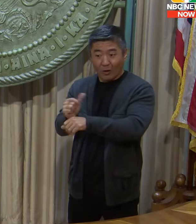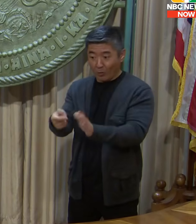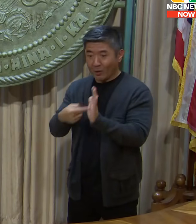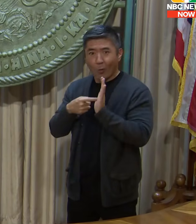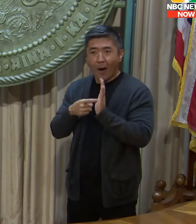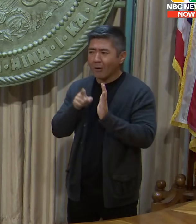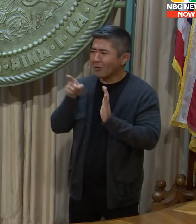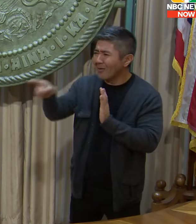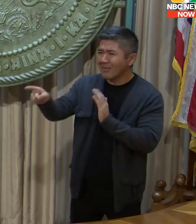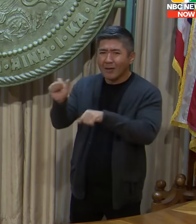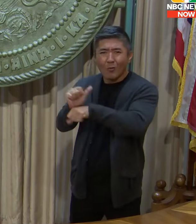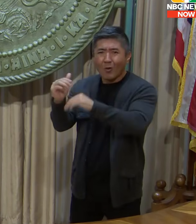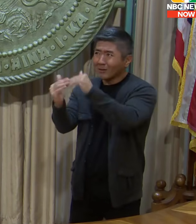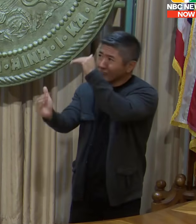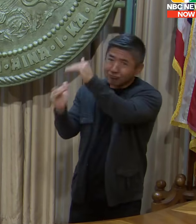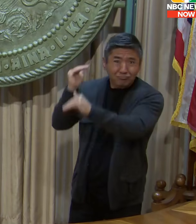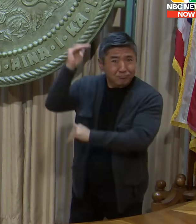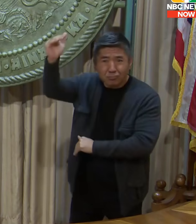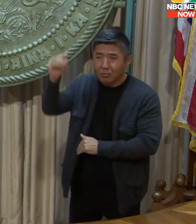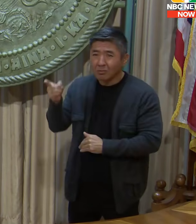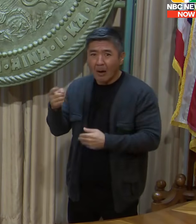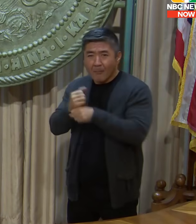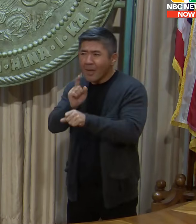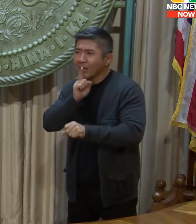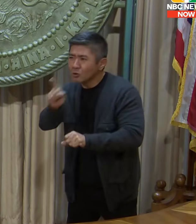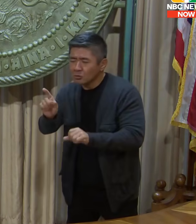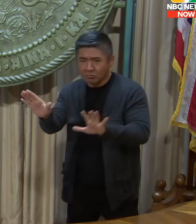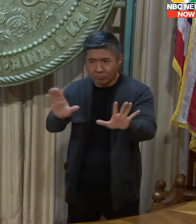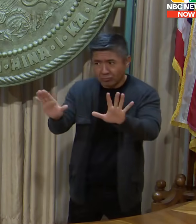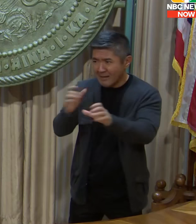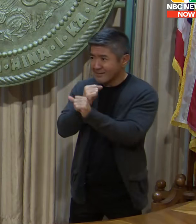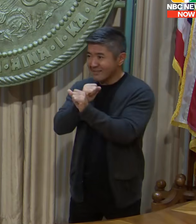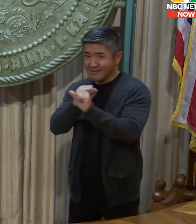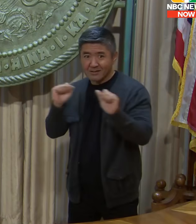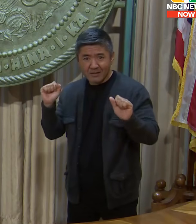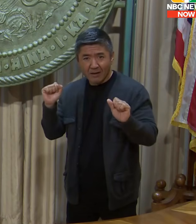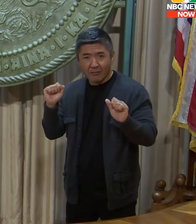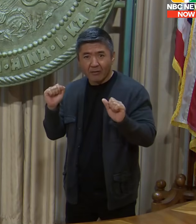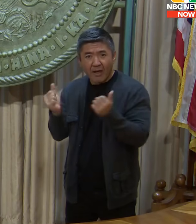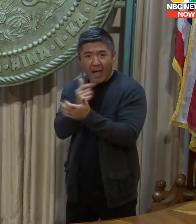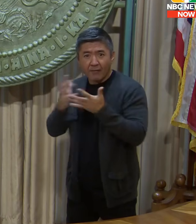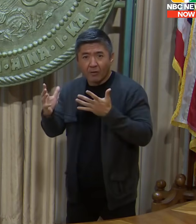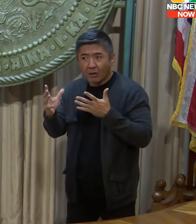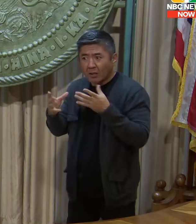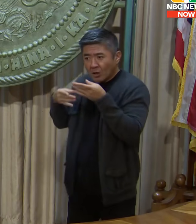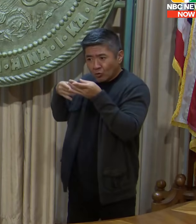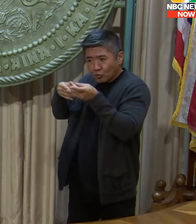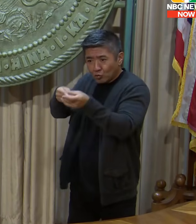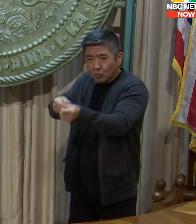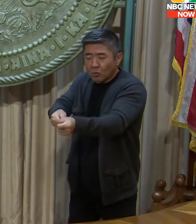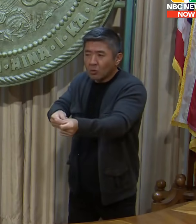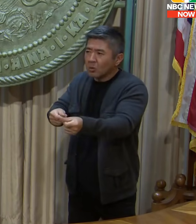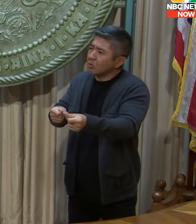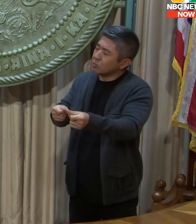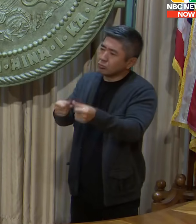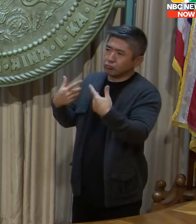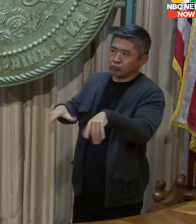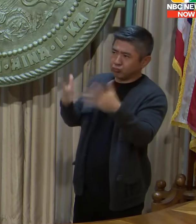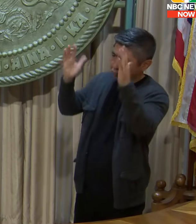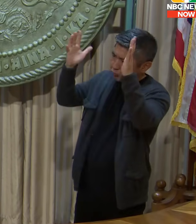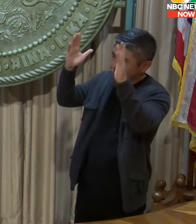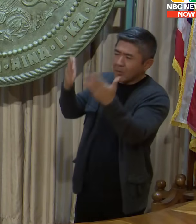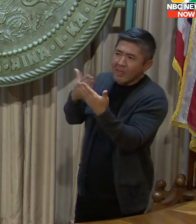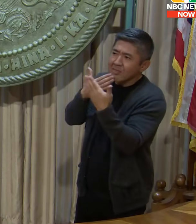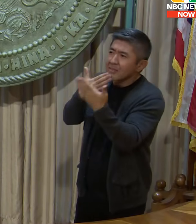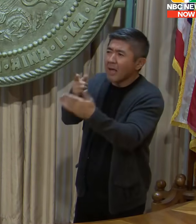this quarantine plan is implemented properly and effectively. So we send out a big thank you to everybody who's making